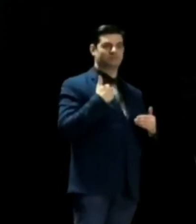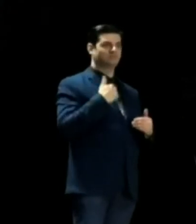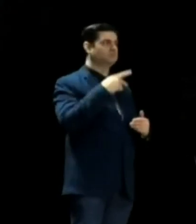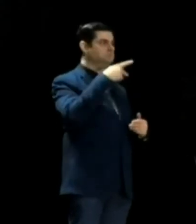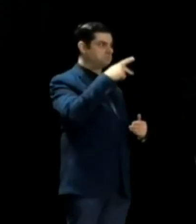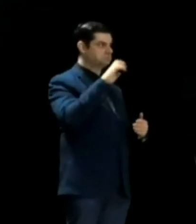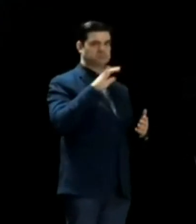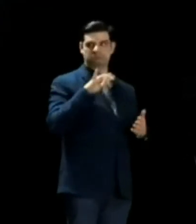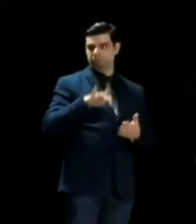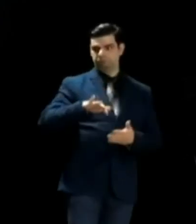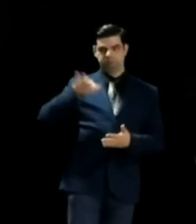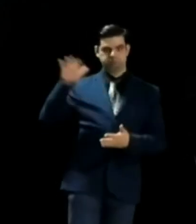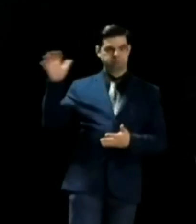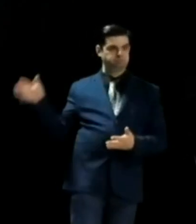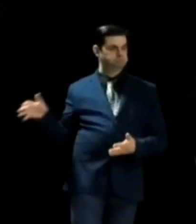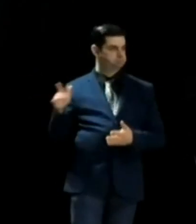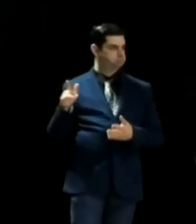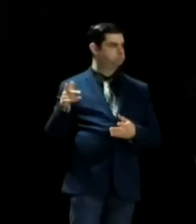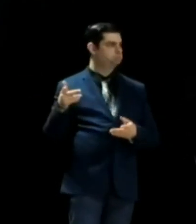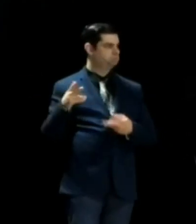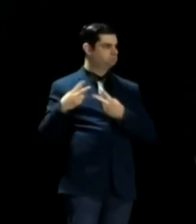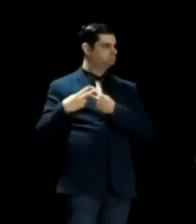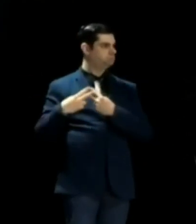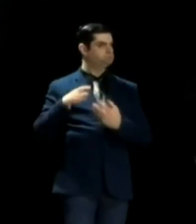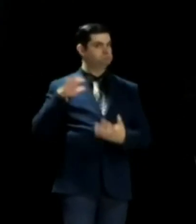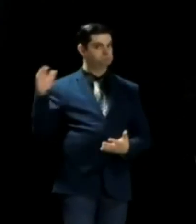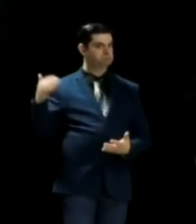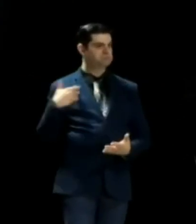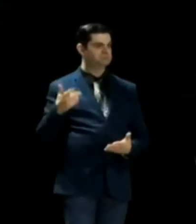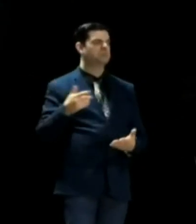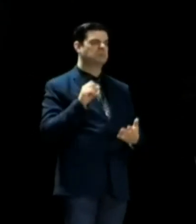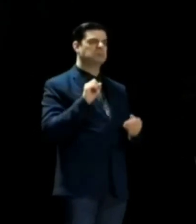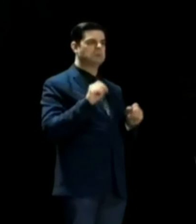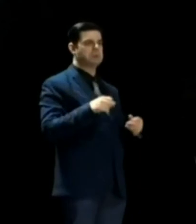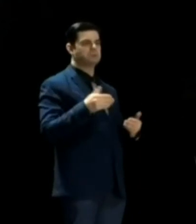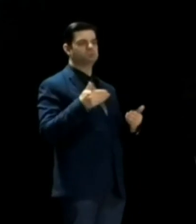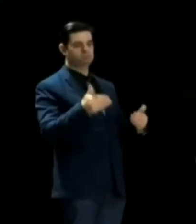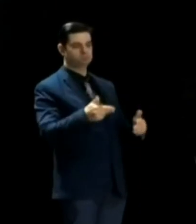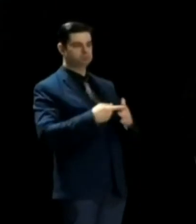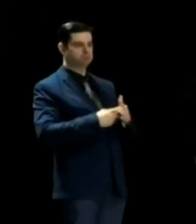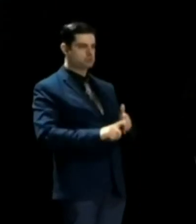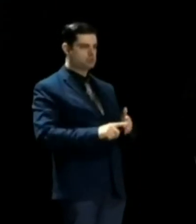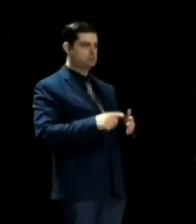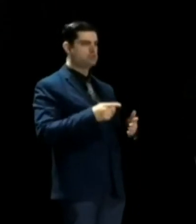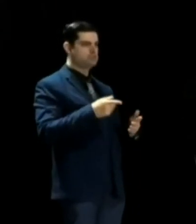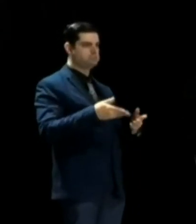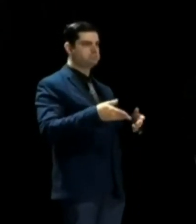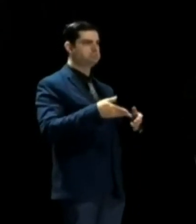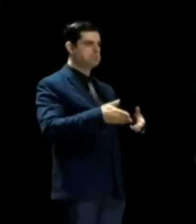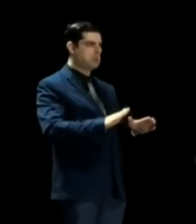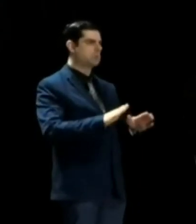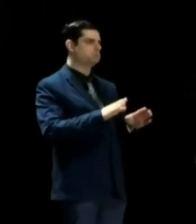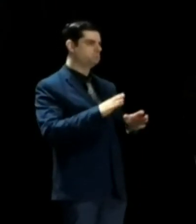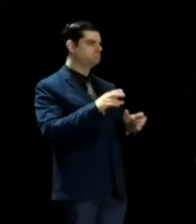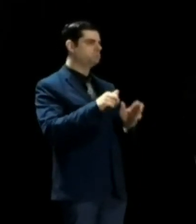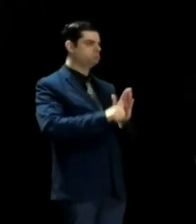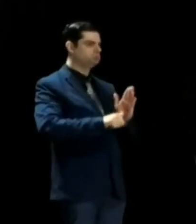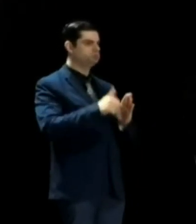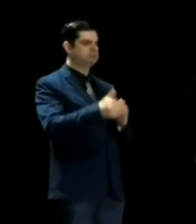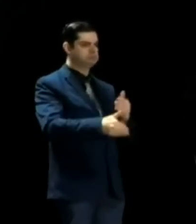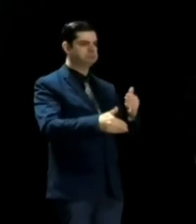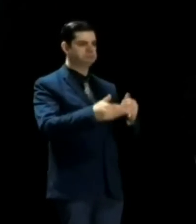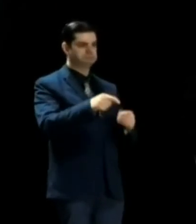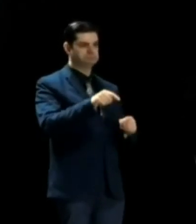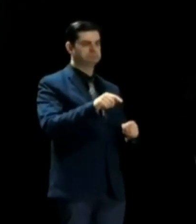the COVID-related response with the hospitals. But that's something that right now, if we can get this